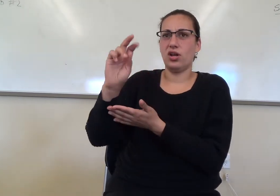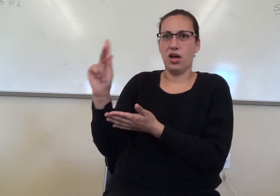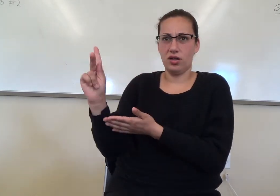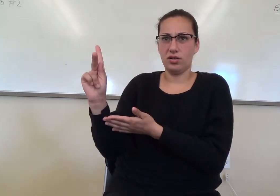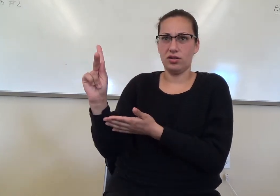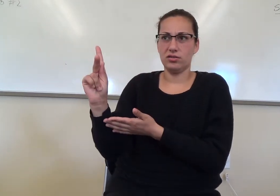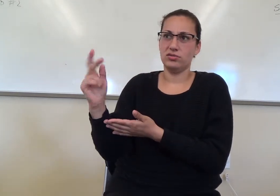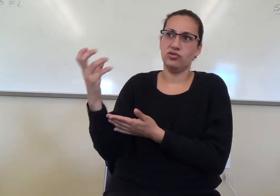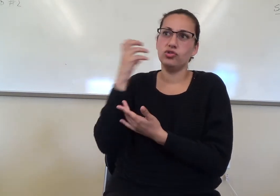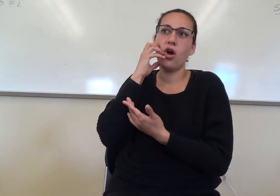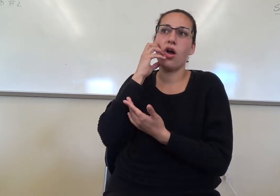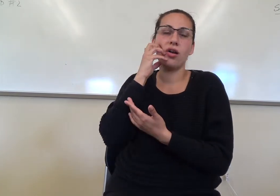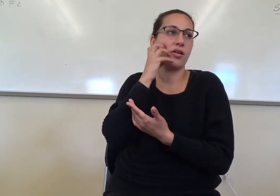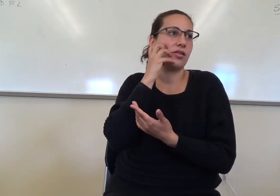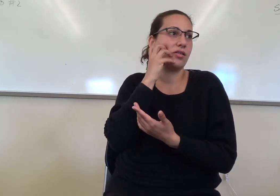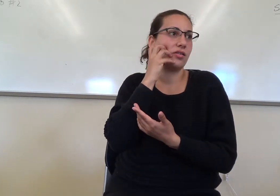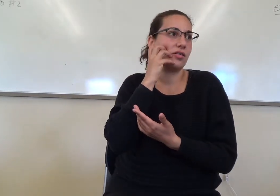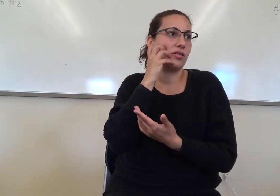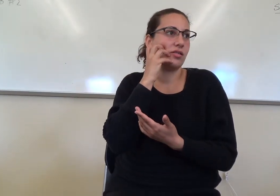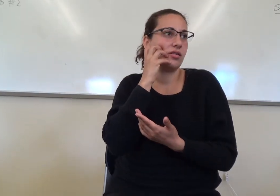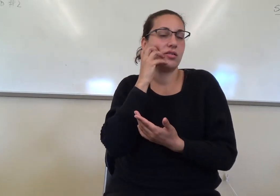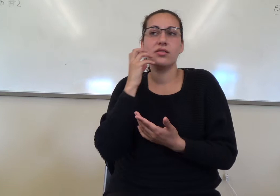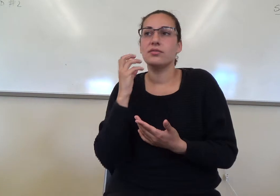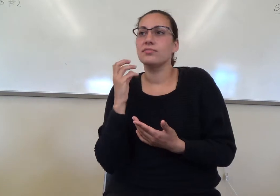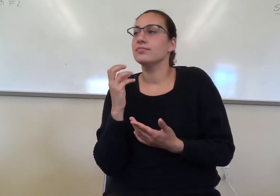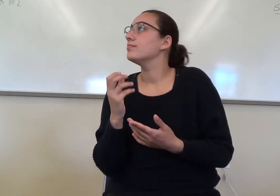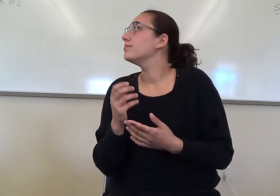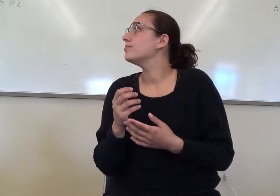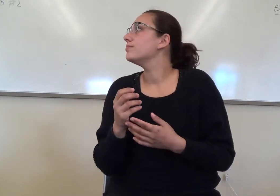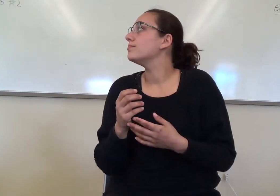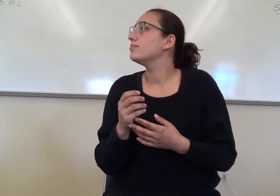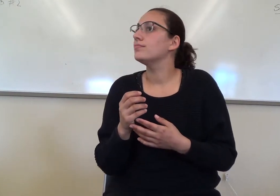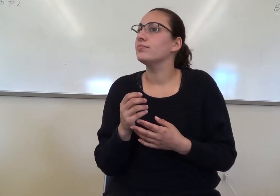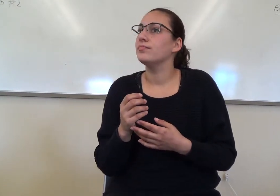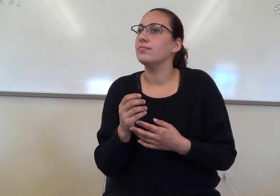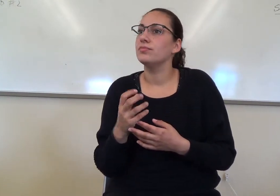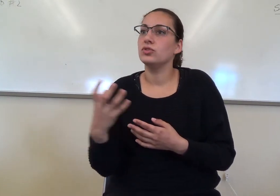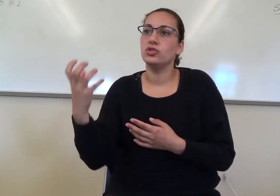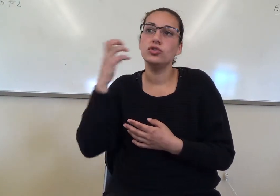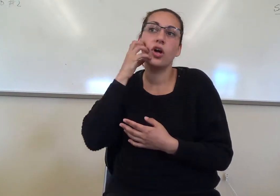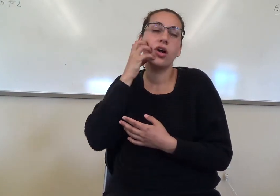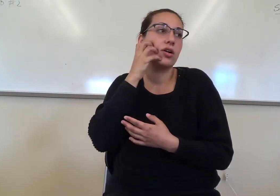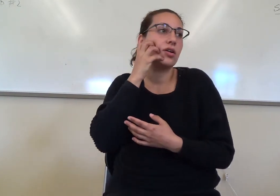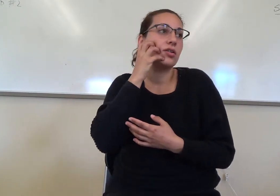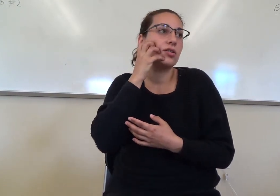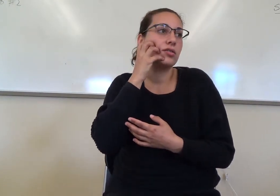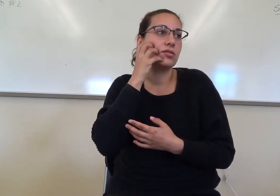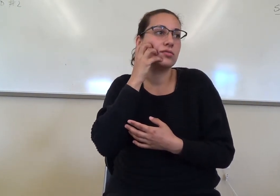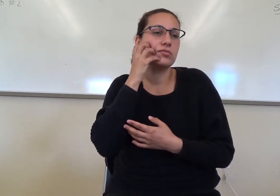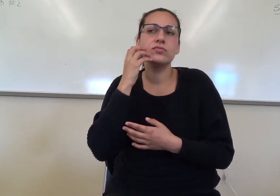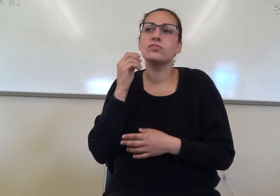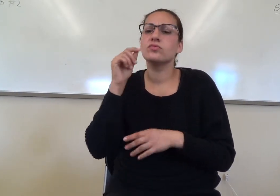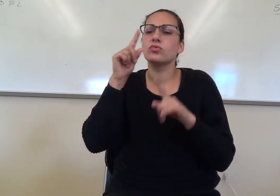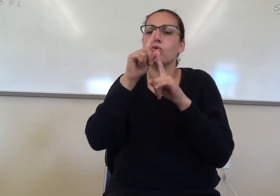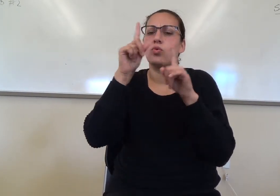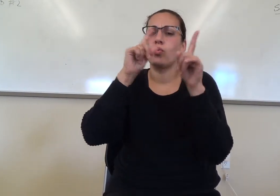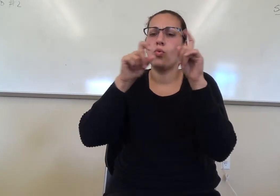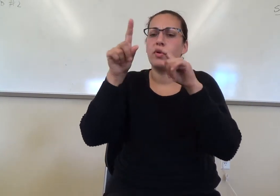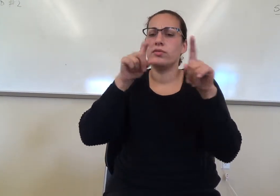and there are directions. Okay? So here's my question. Do you need to